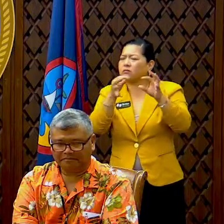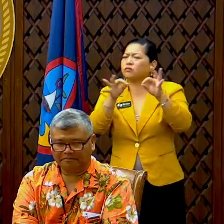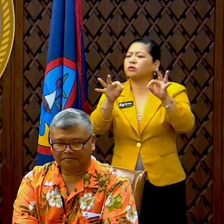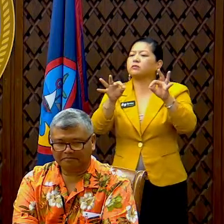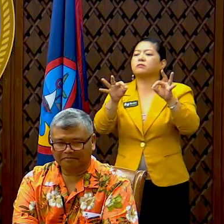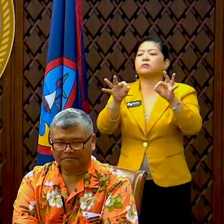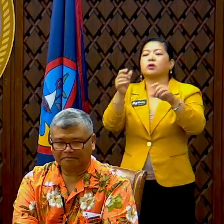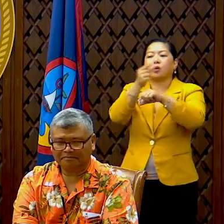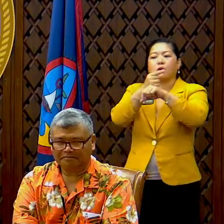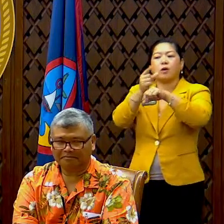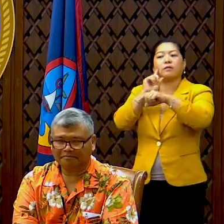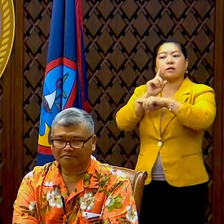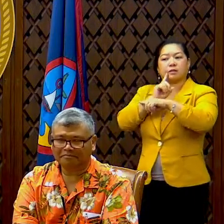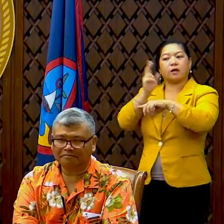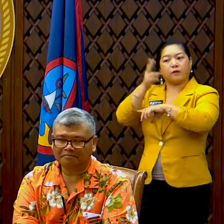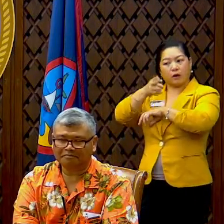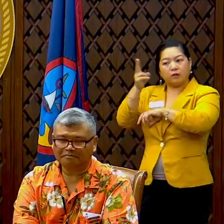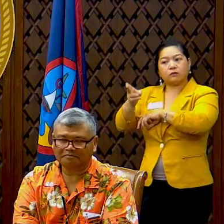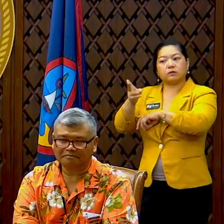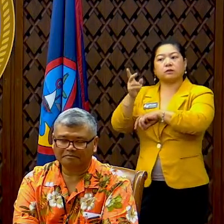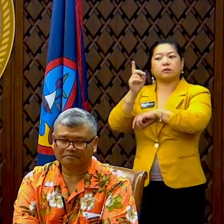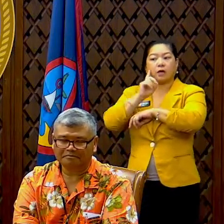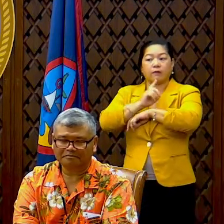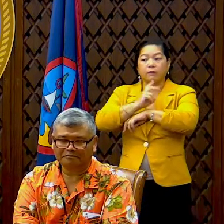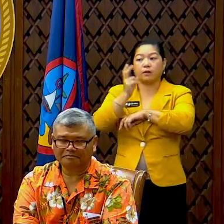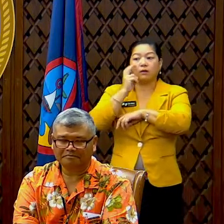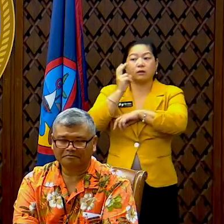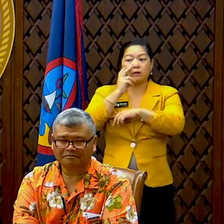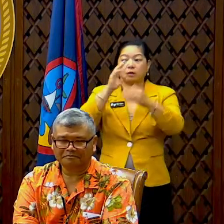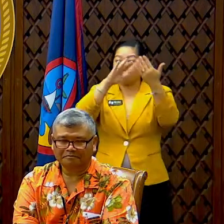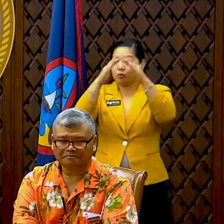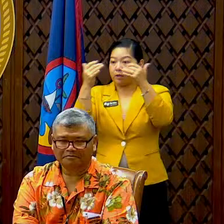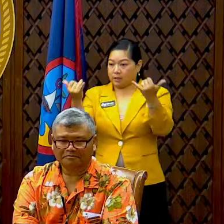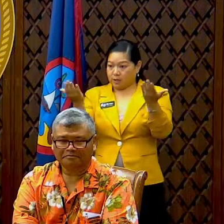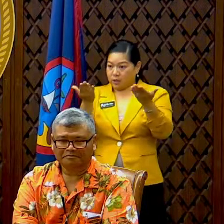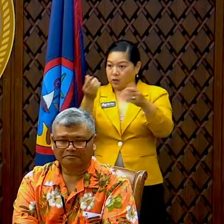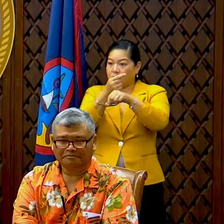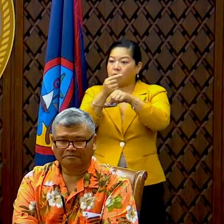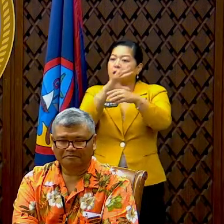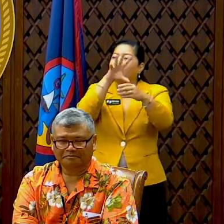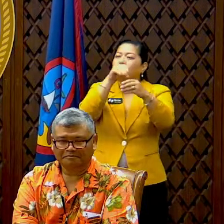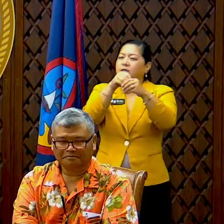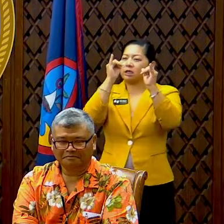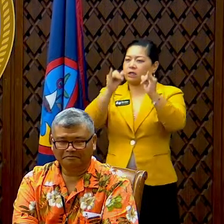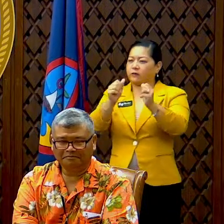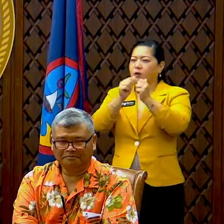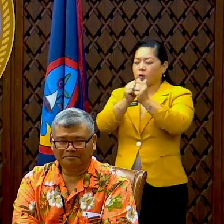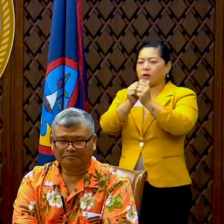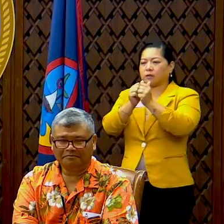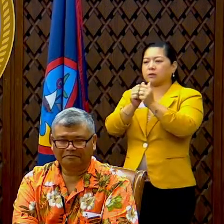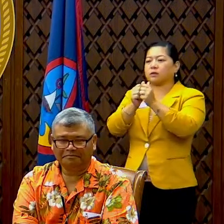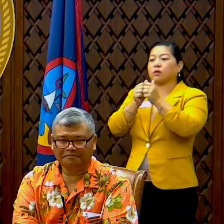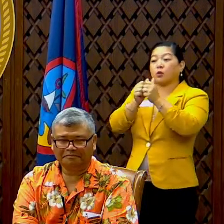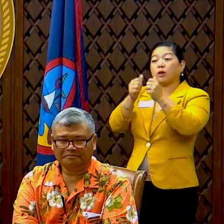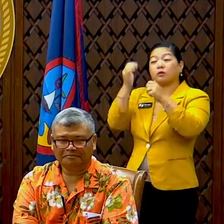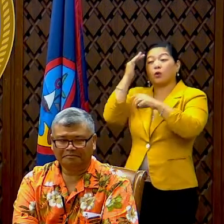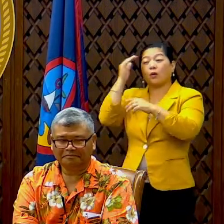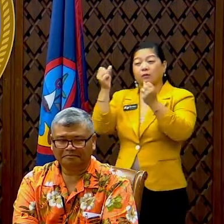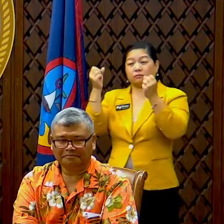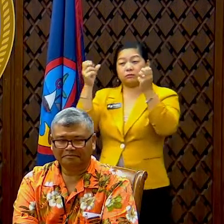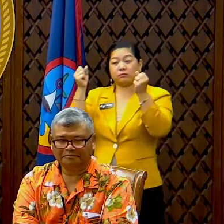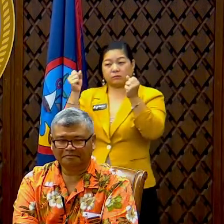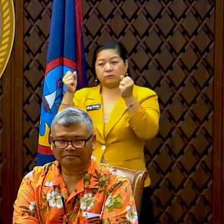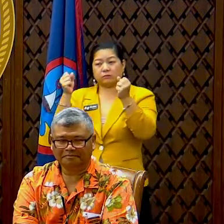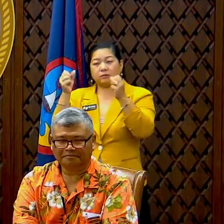Whereas Guam's deaf, hard of hearing, and deaf-blind community includes individuals for whom American Sign Language is